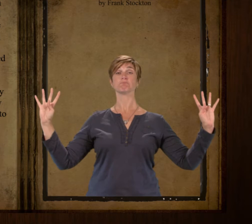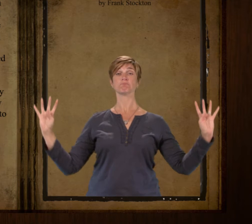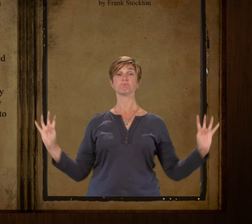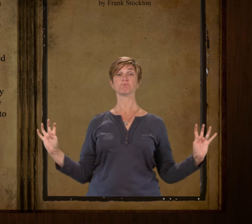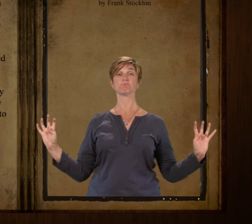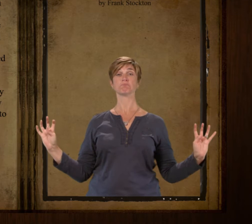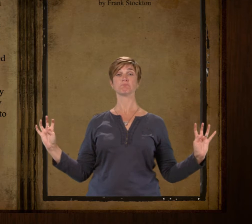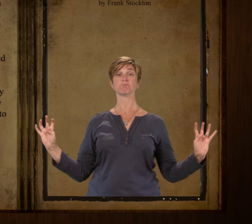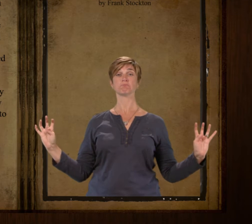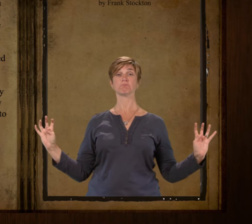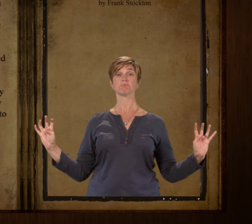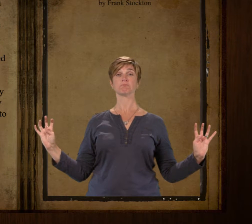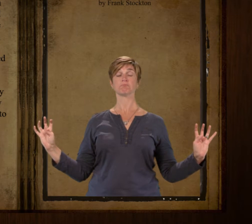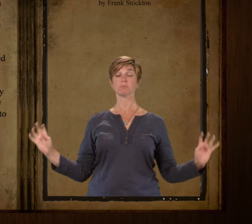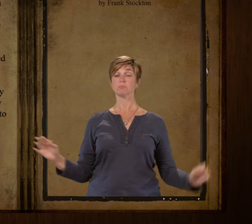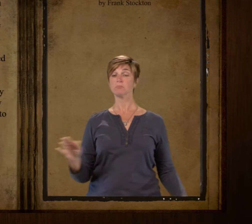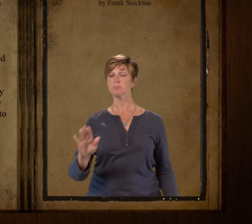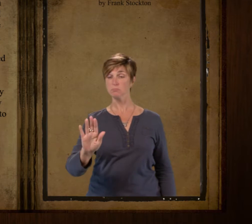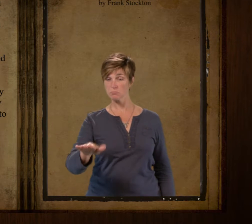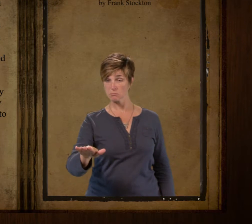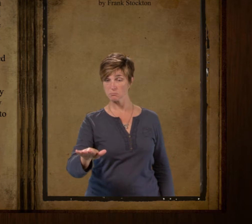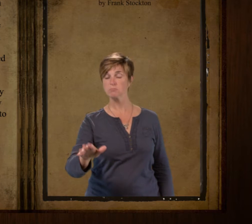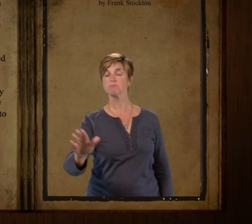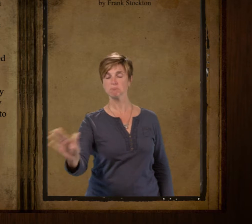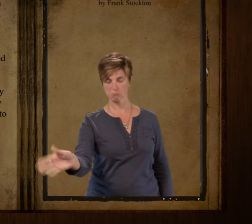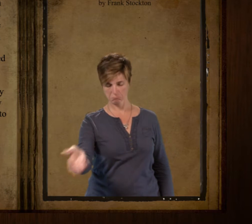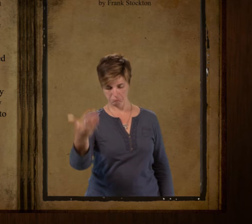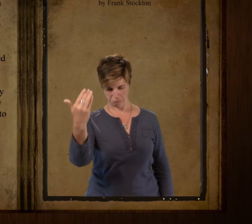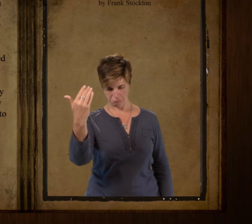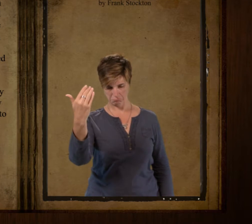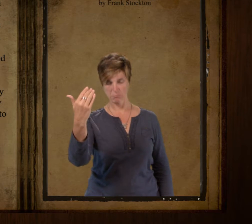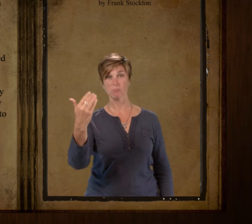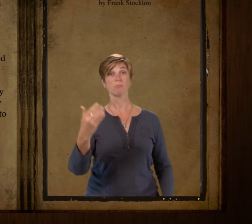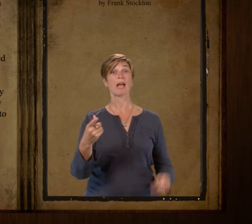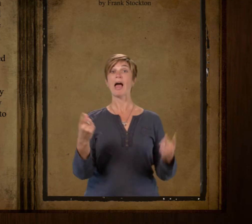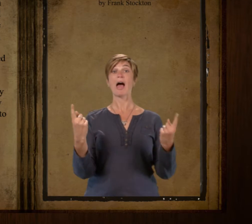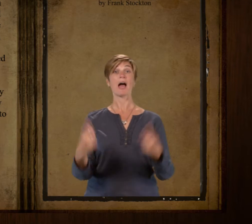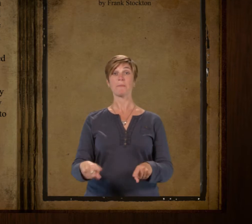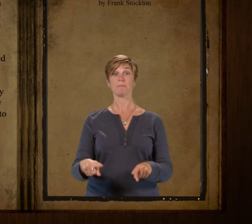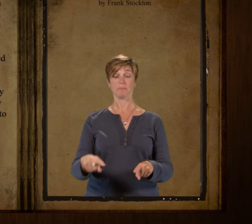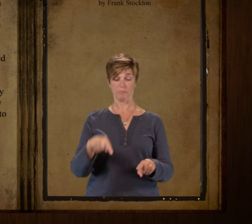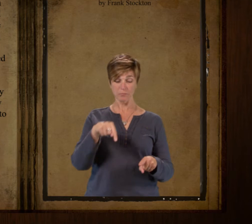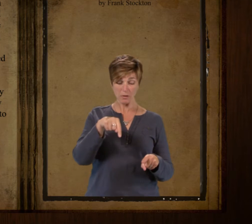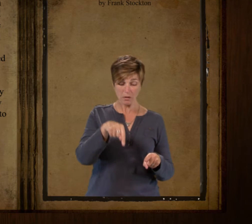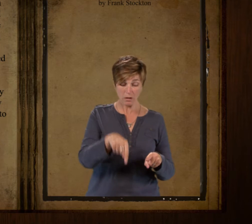him opened, and the accused subject stepped out into the amphitheater.